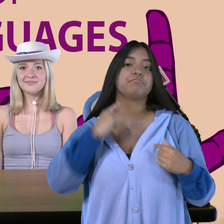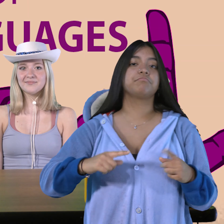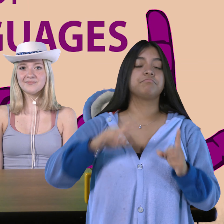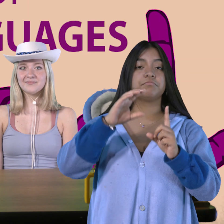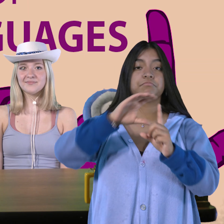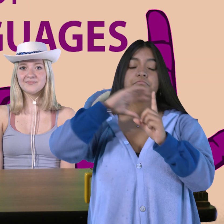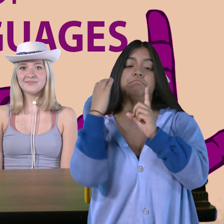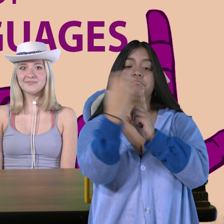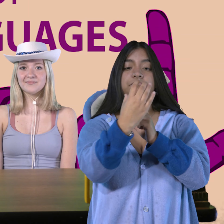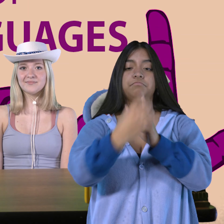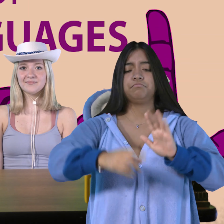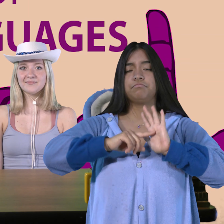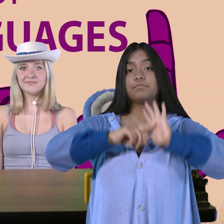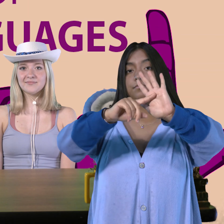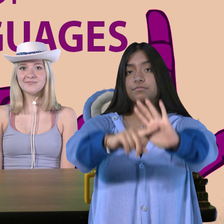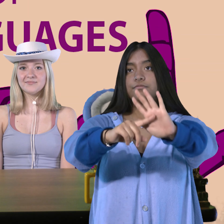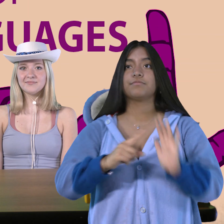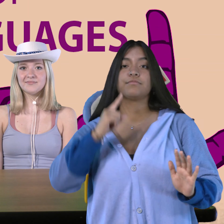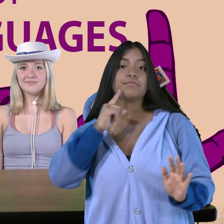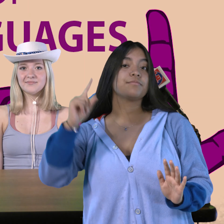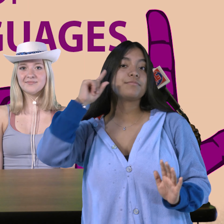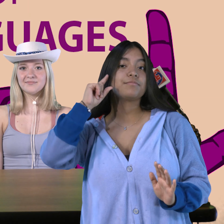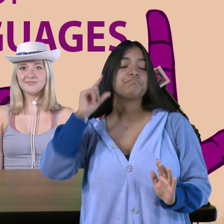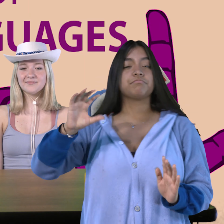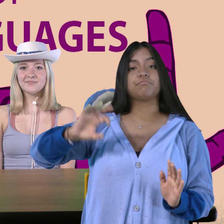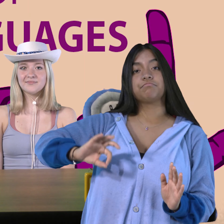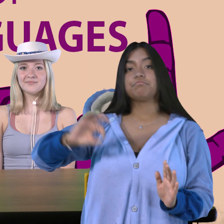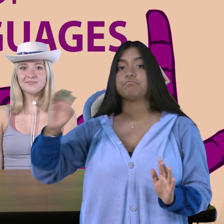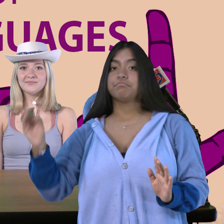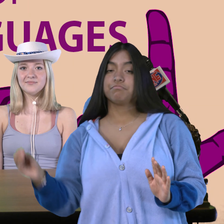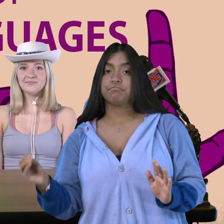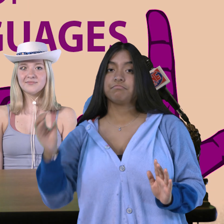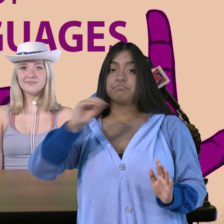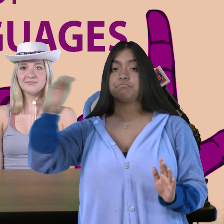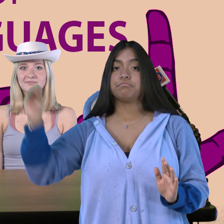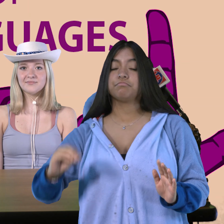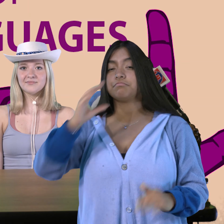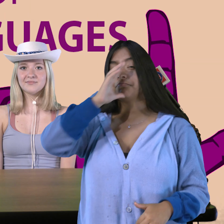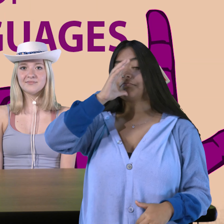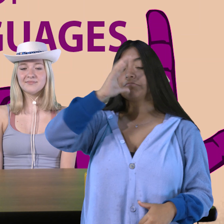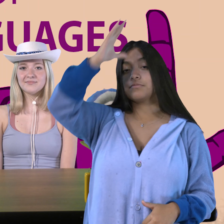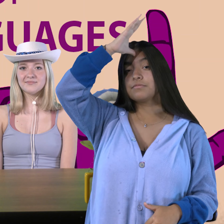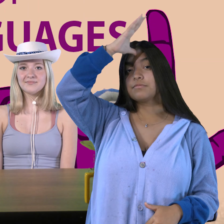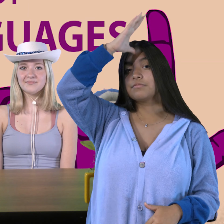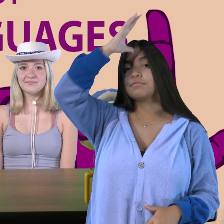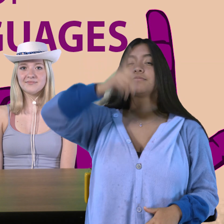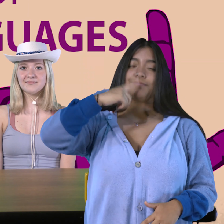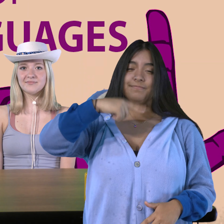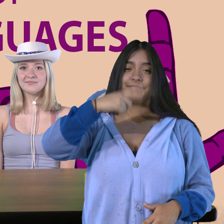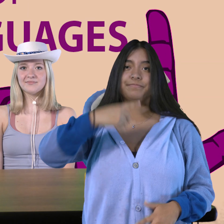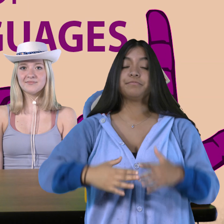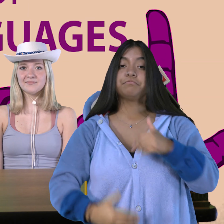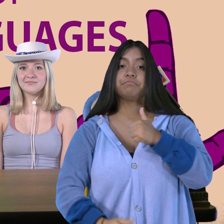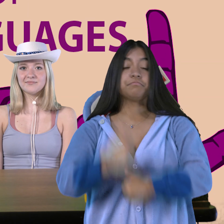sign language or share a certain sign language, but with a different dialect. The different countries' culture is reflected in their version